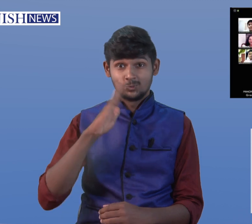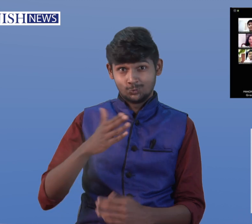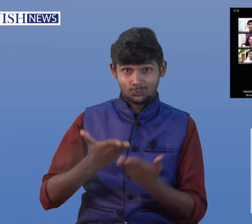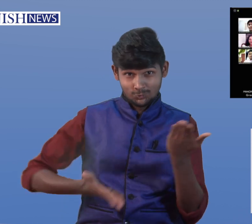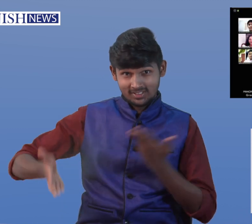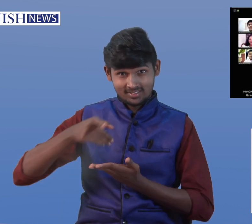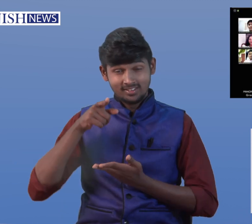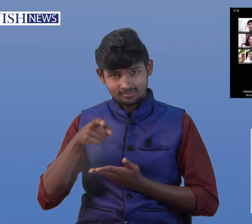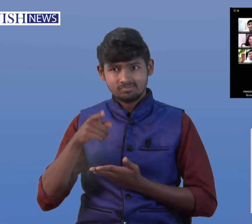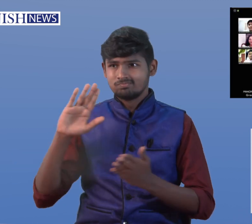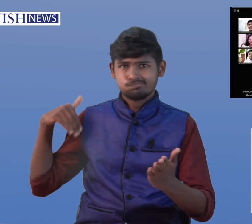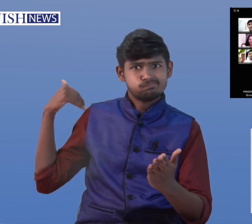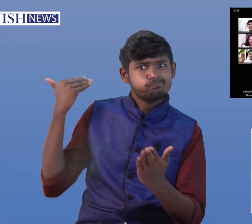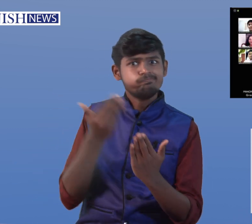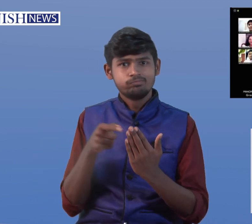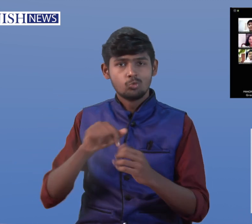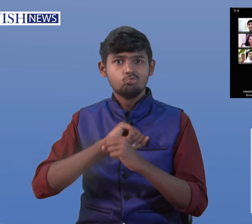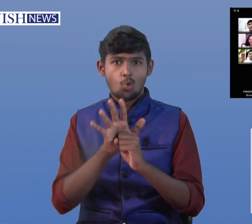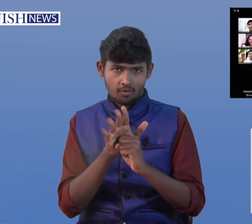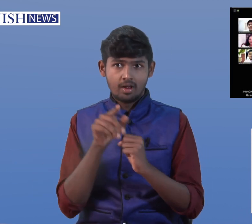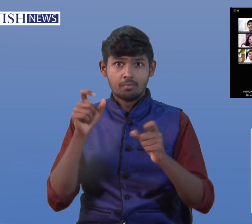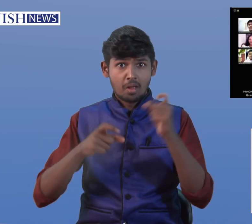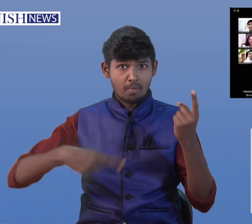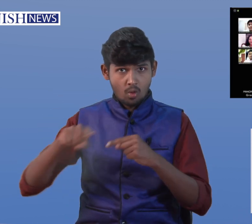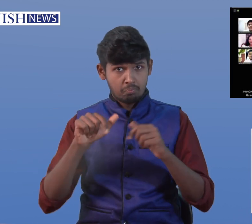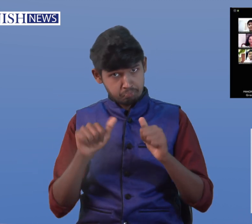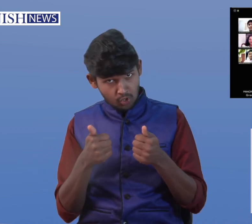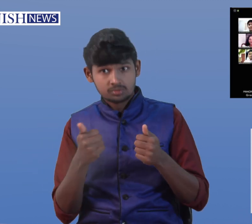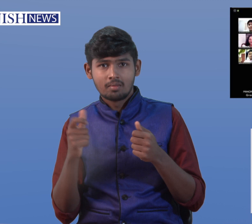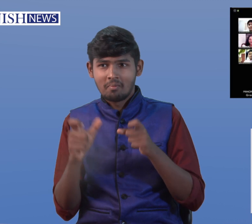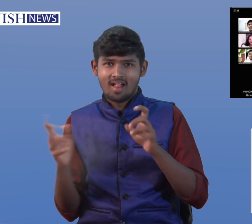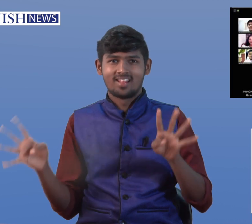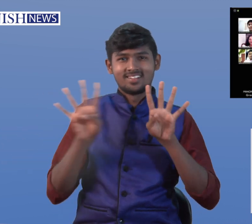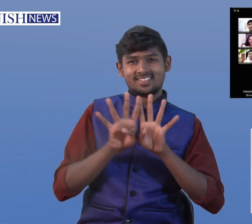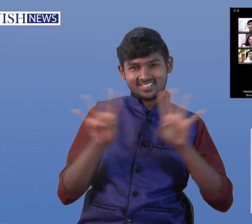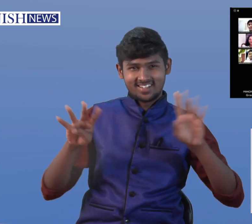Saying cheese for class photos online in pandemic year.